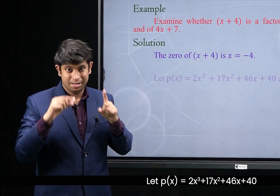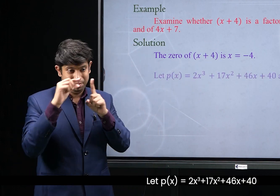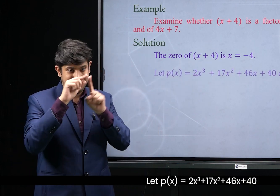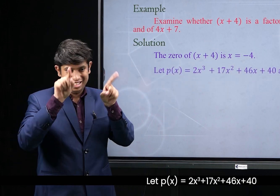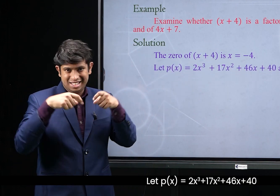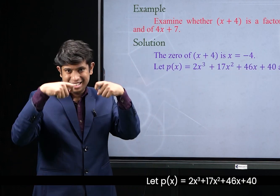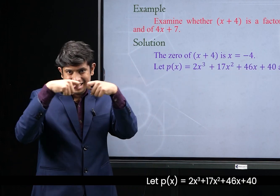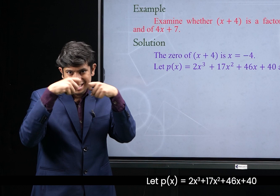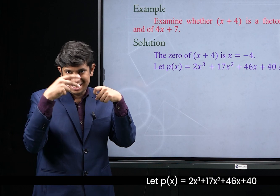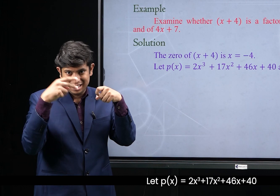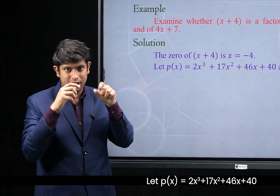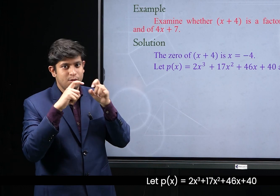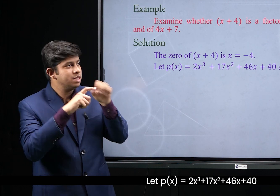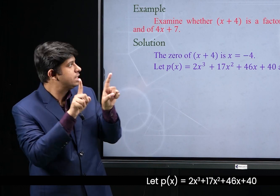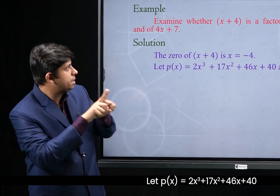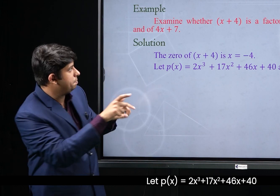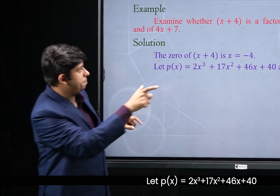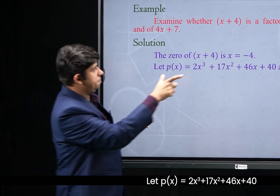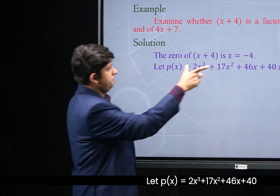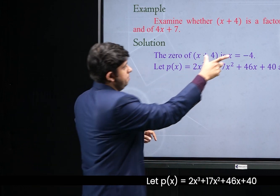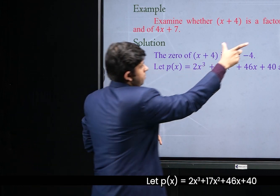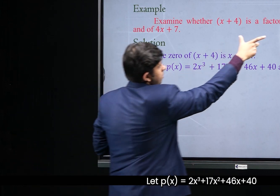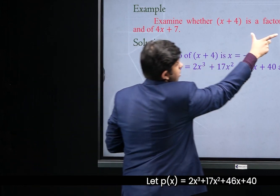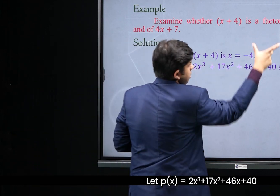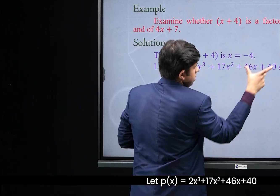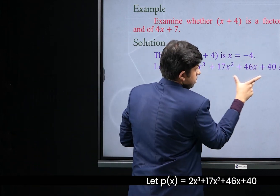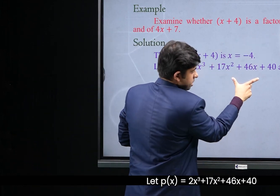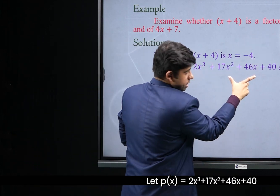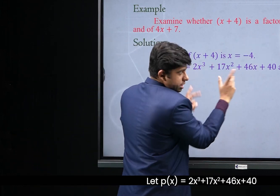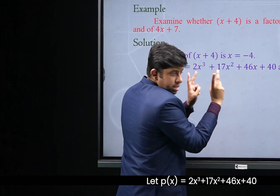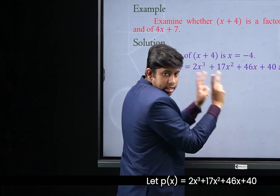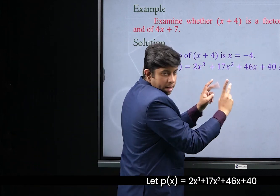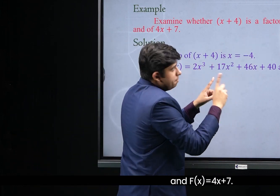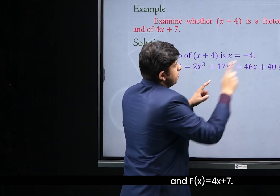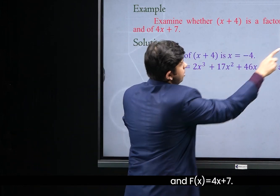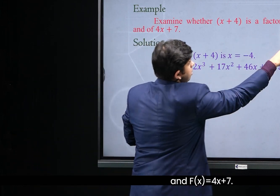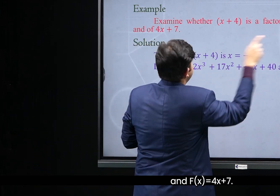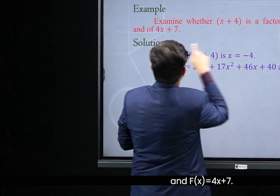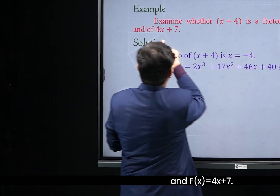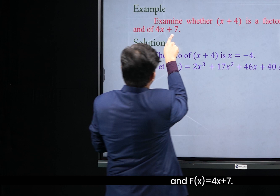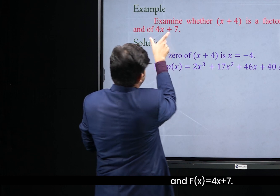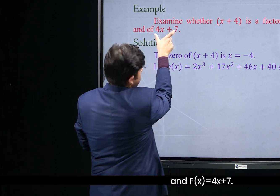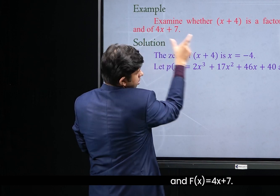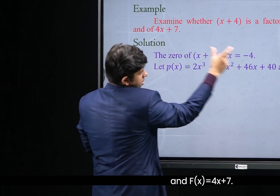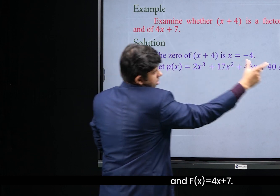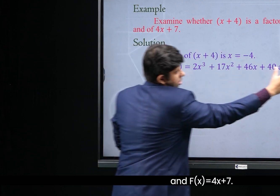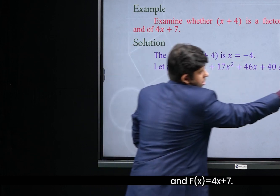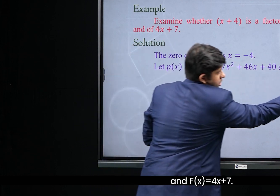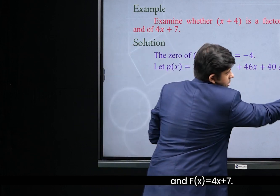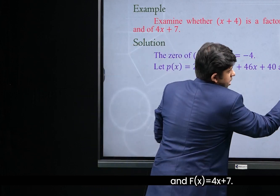Let p of x is equal to 2x cubed plus 17x square plus 46x plus 40 and s of x is equal to 4x